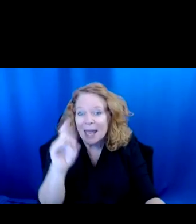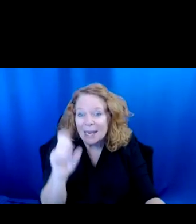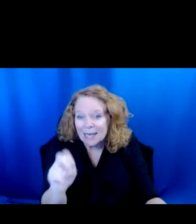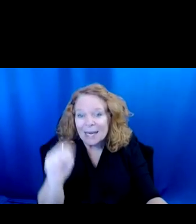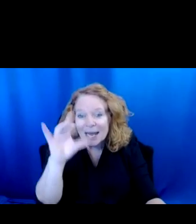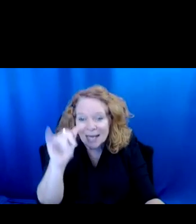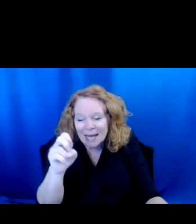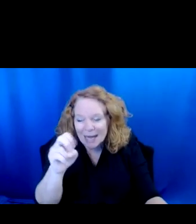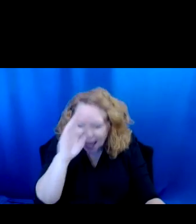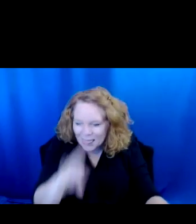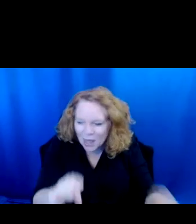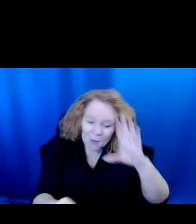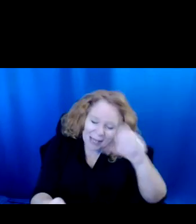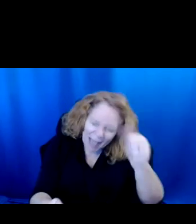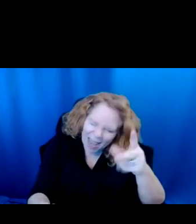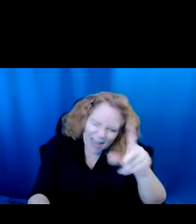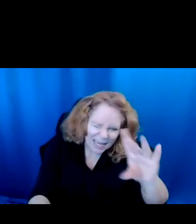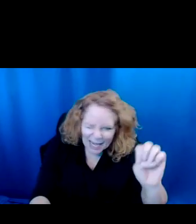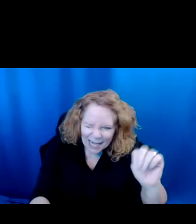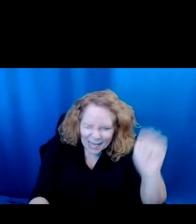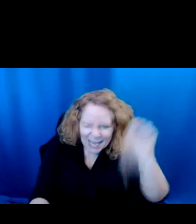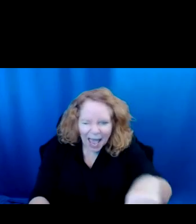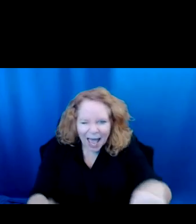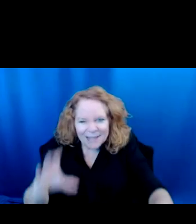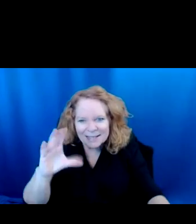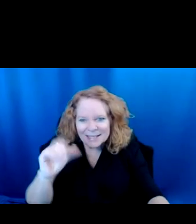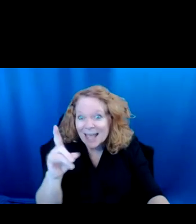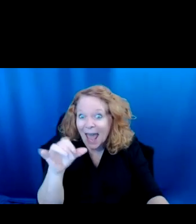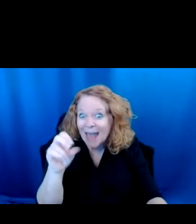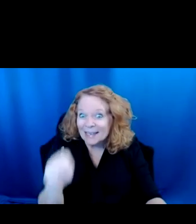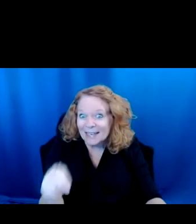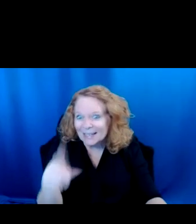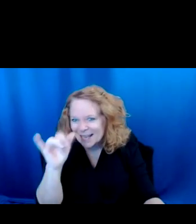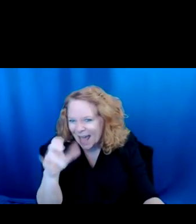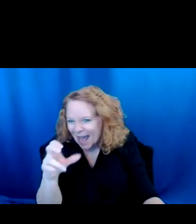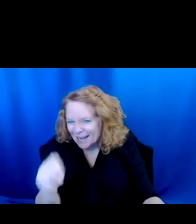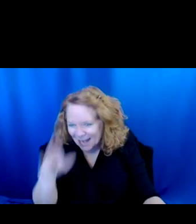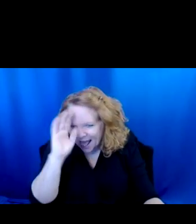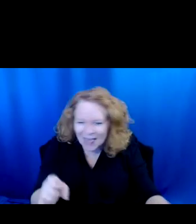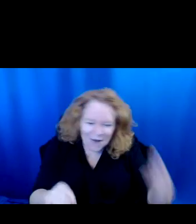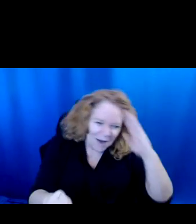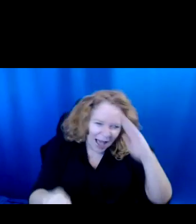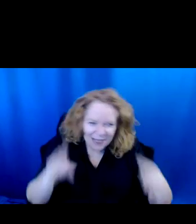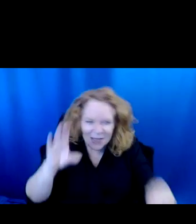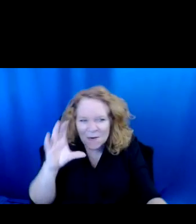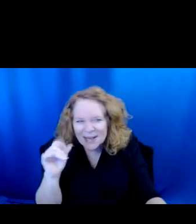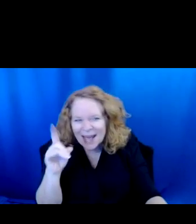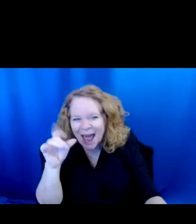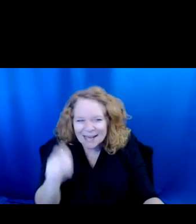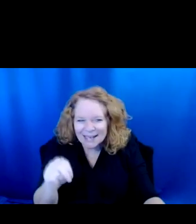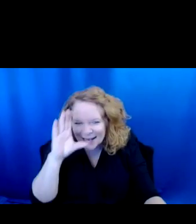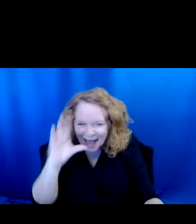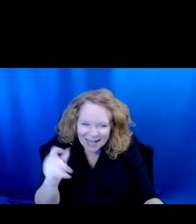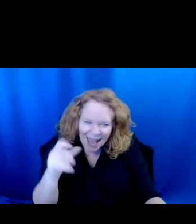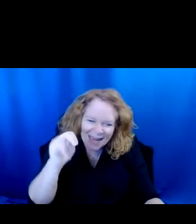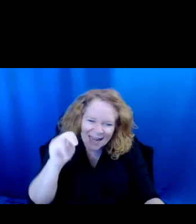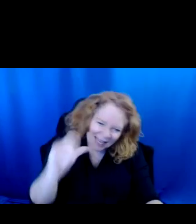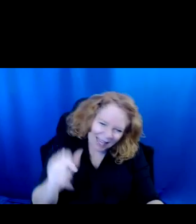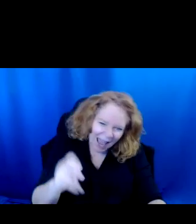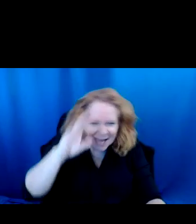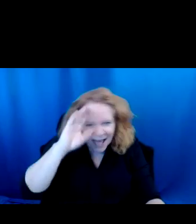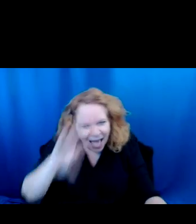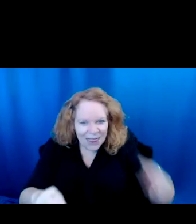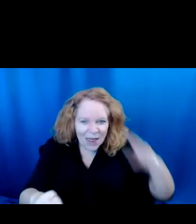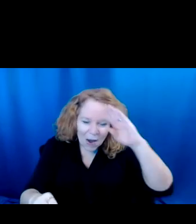hello, Caden, Caden, yes. A Caden, Caden, hello, hello, hello, Caden, Caden, Caden, hello,